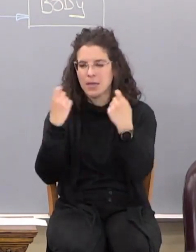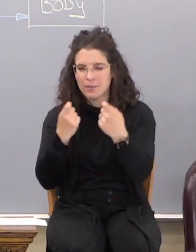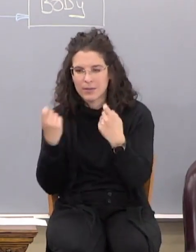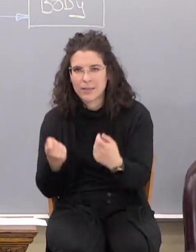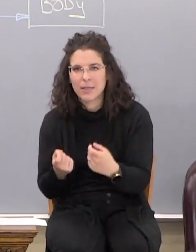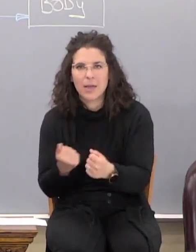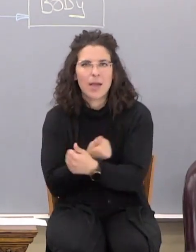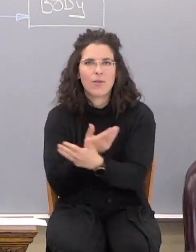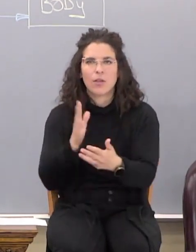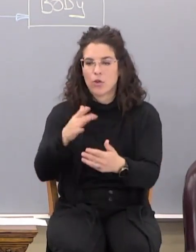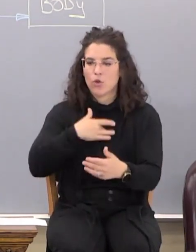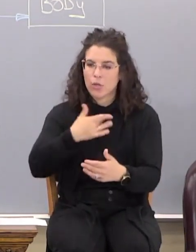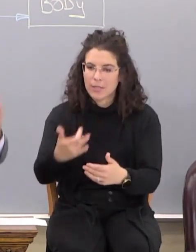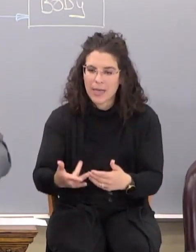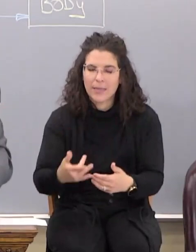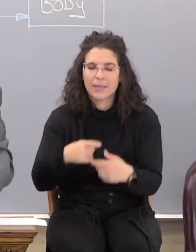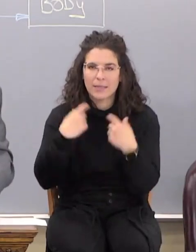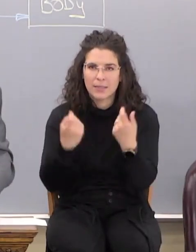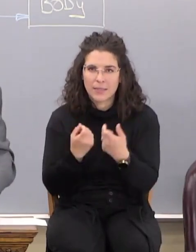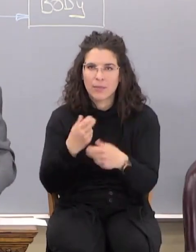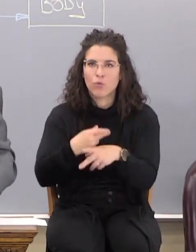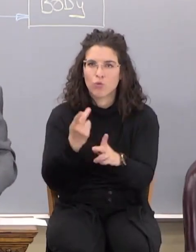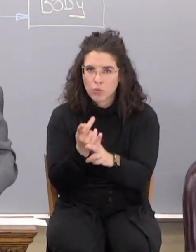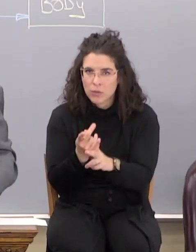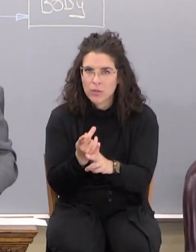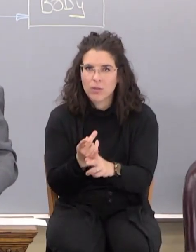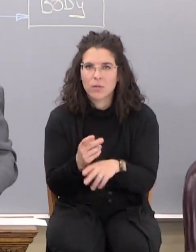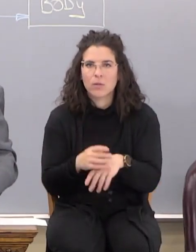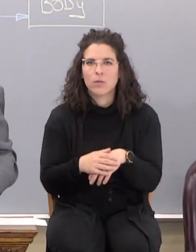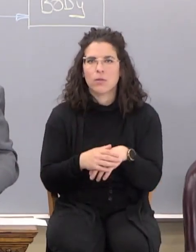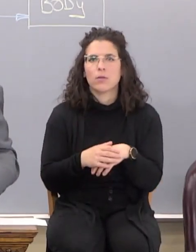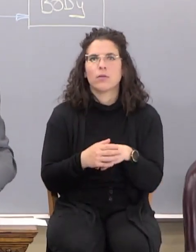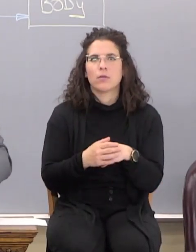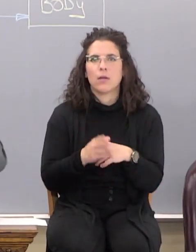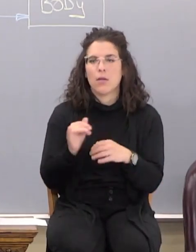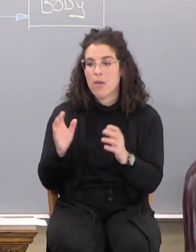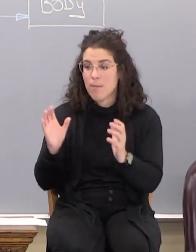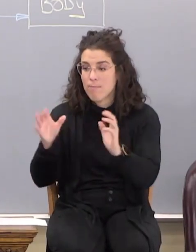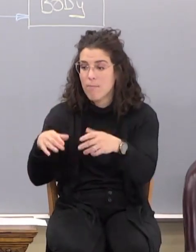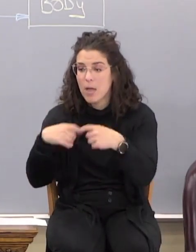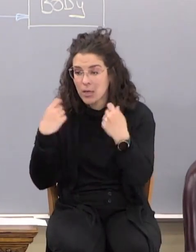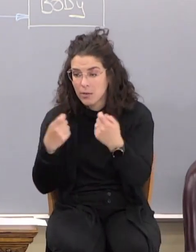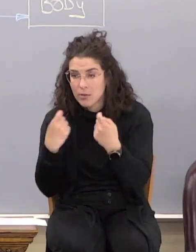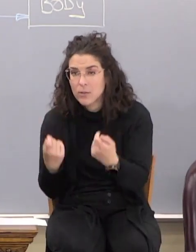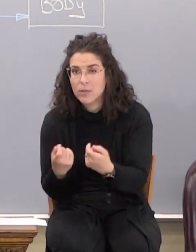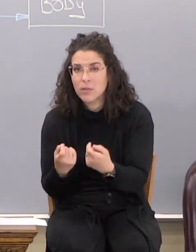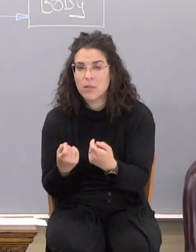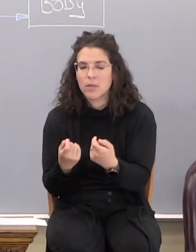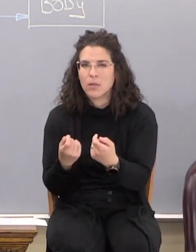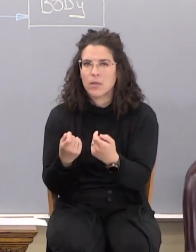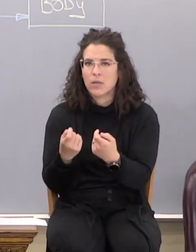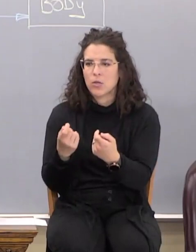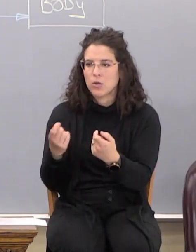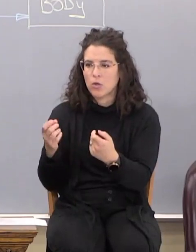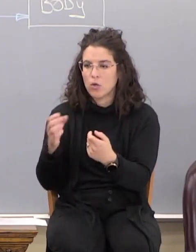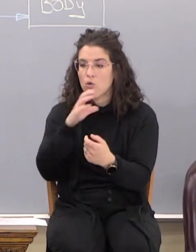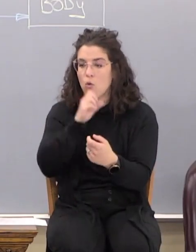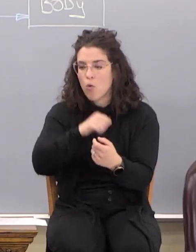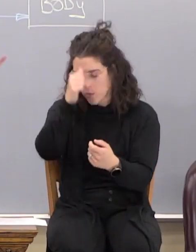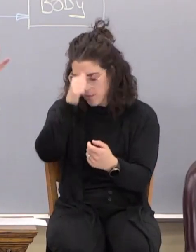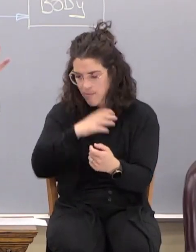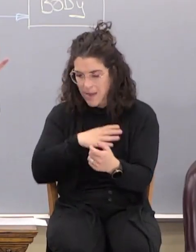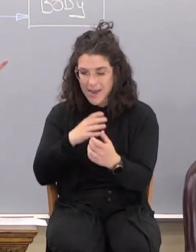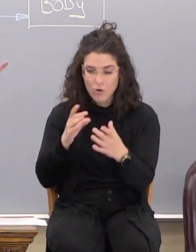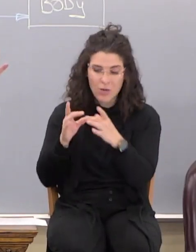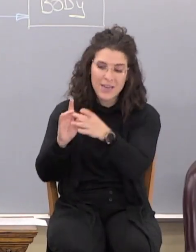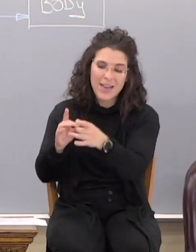propensity towards sin, your sin nature, produces. And that body of sin has been, your old man, your connection